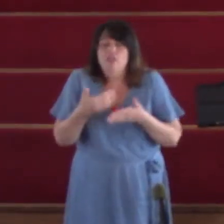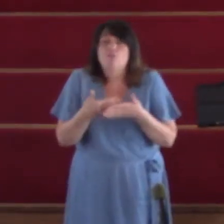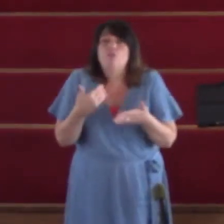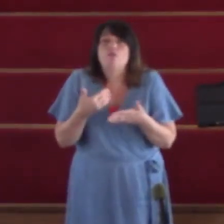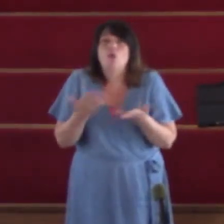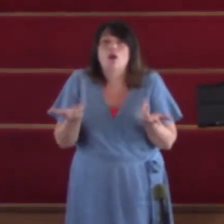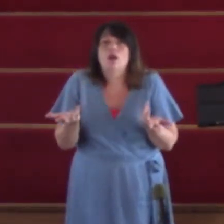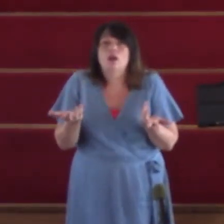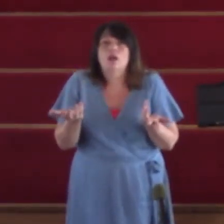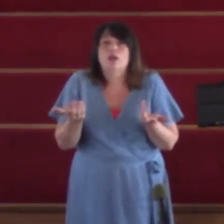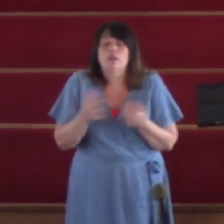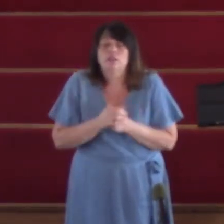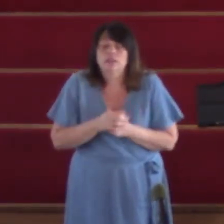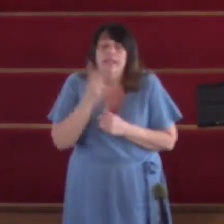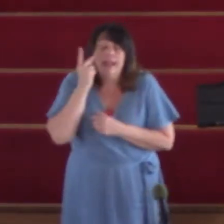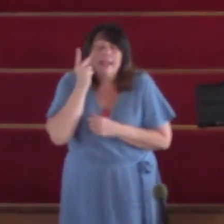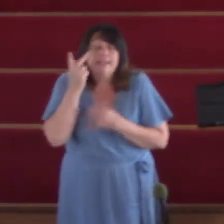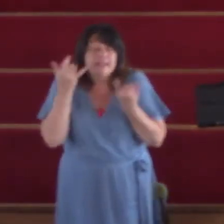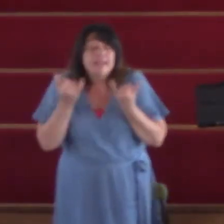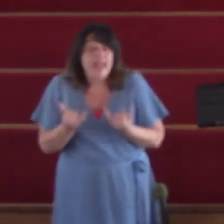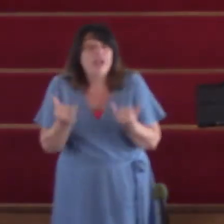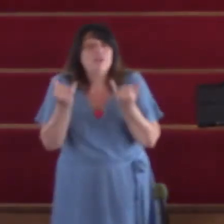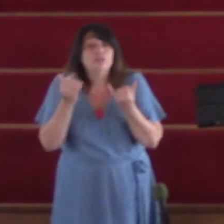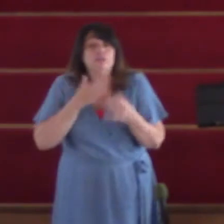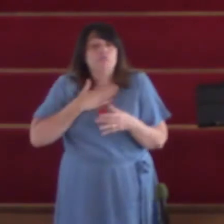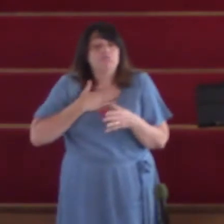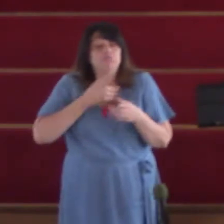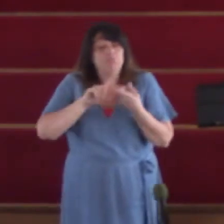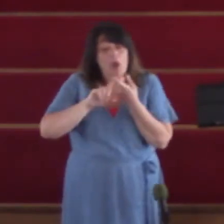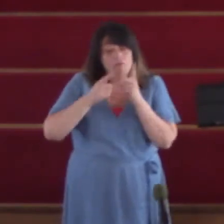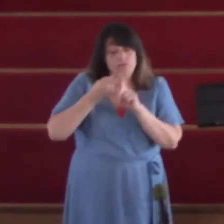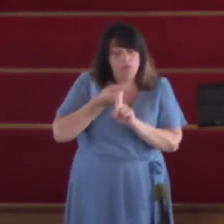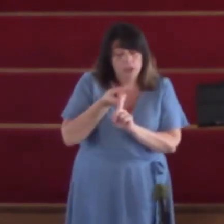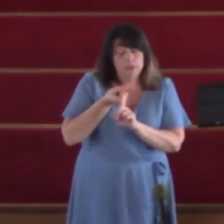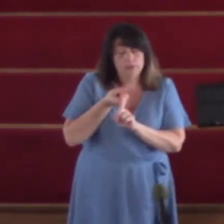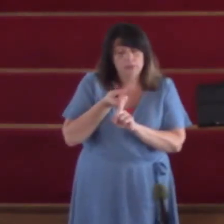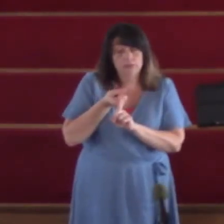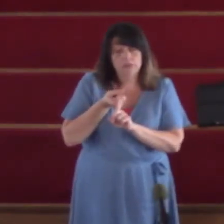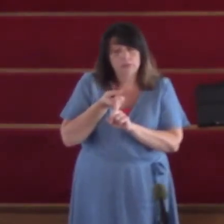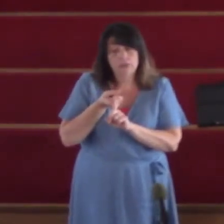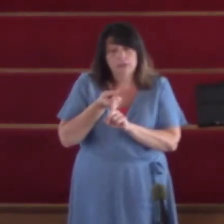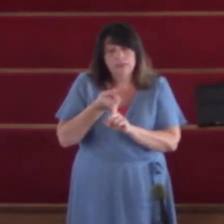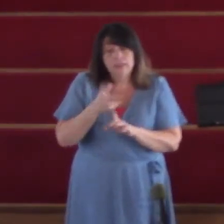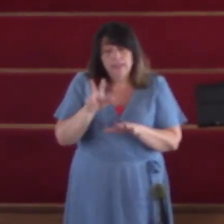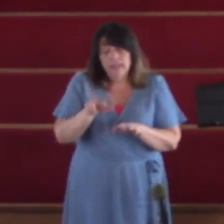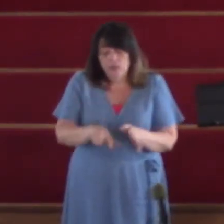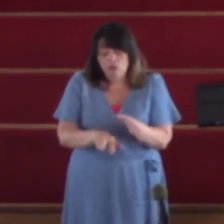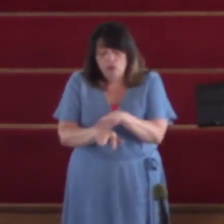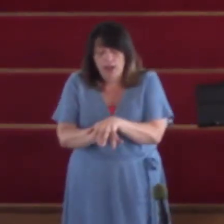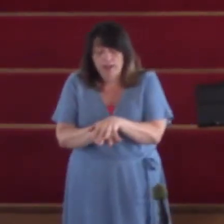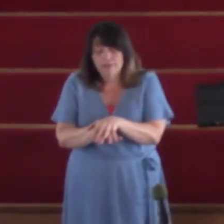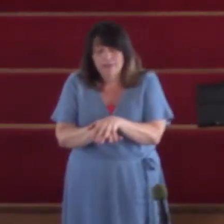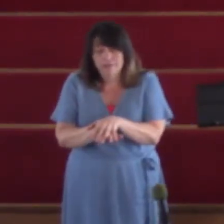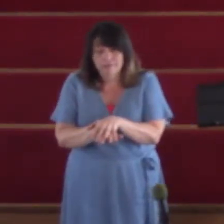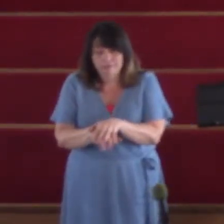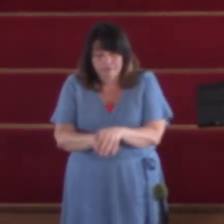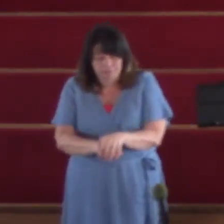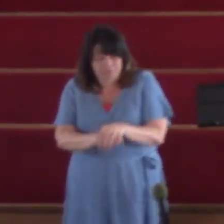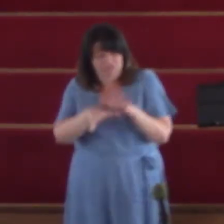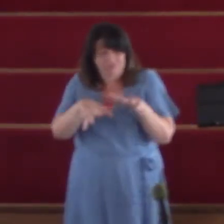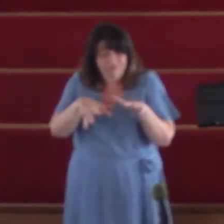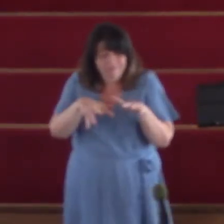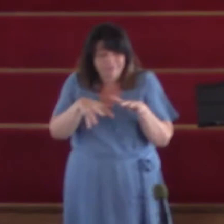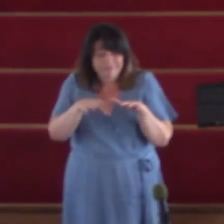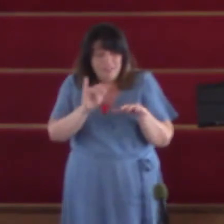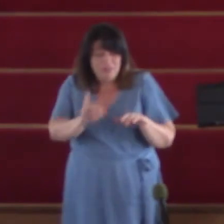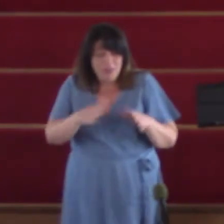it now." And my friend, that the graves begin to burst open. And my friend, those bodies